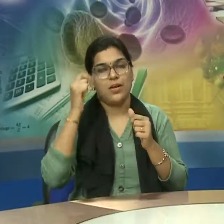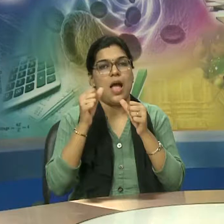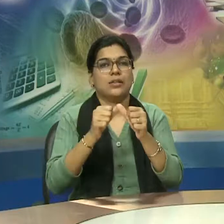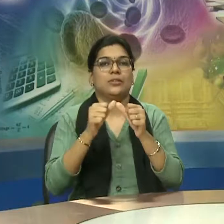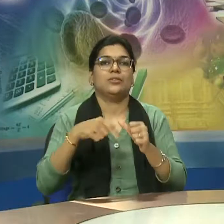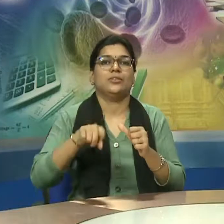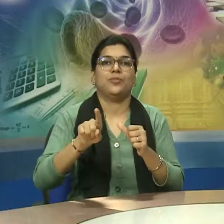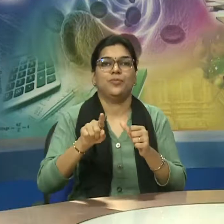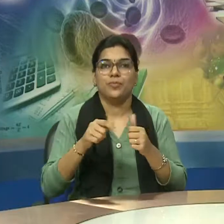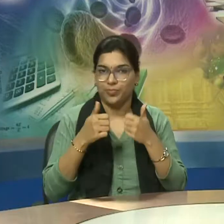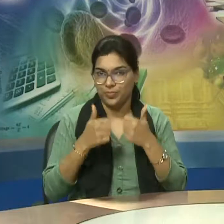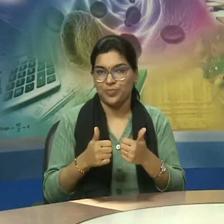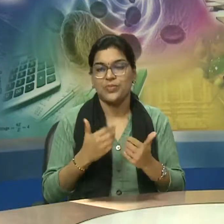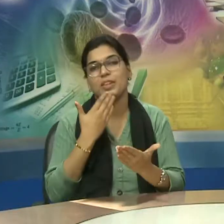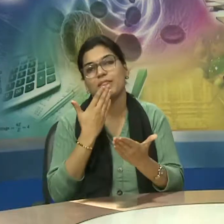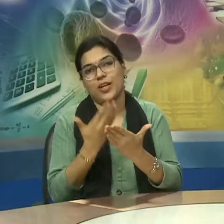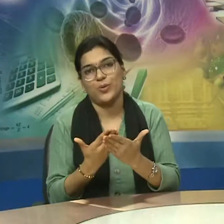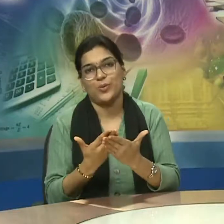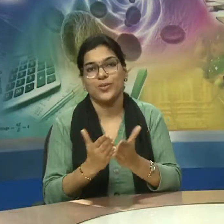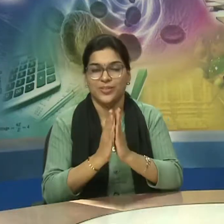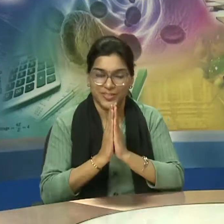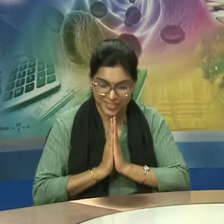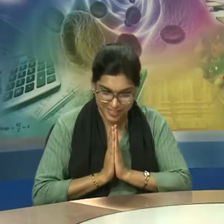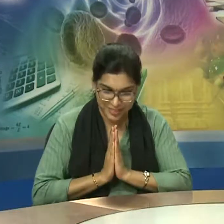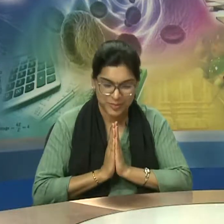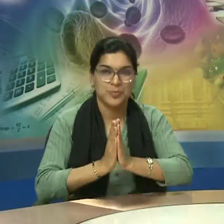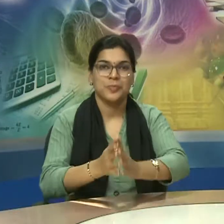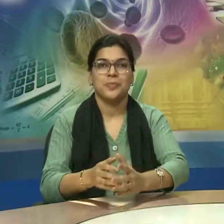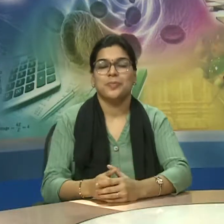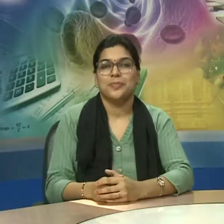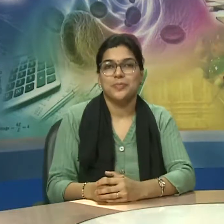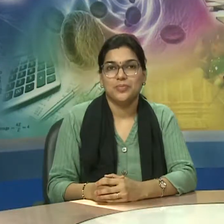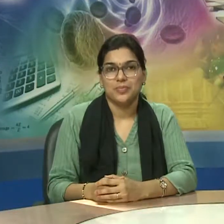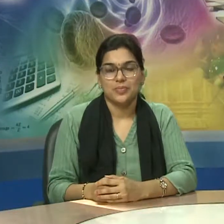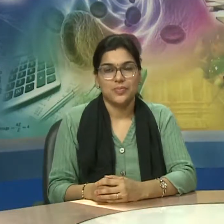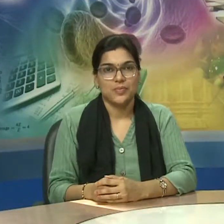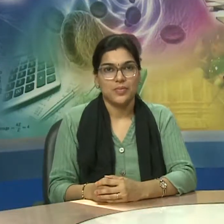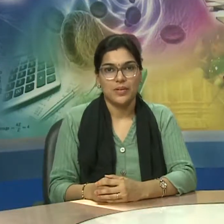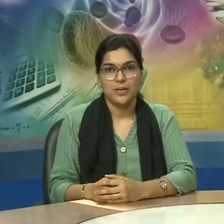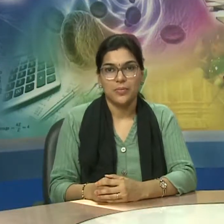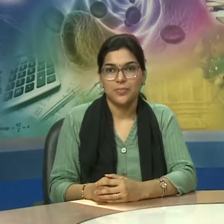chapter has finished. Now you do it by yourself. Thank you. Namaste.